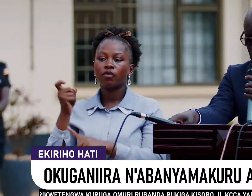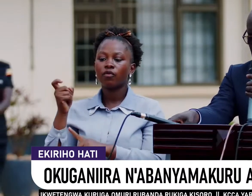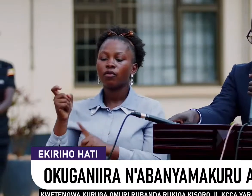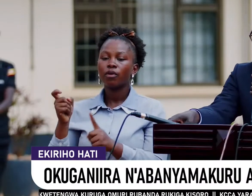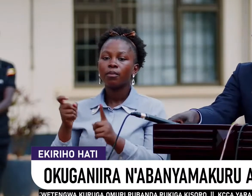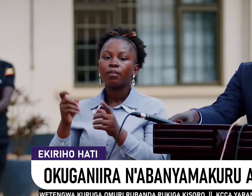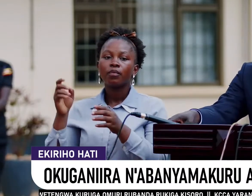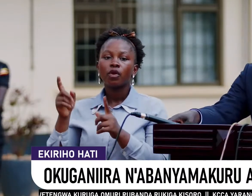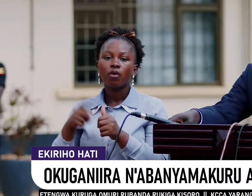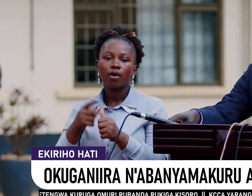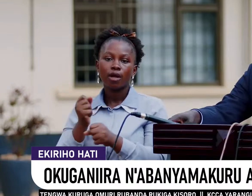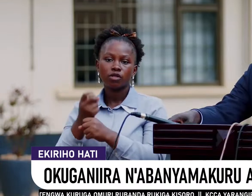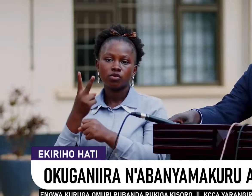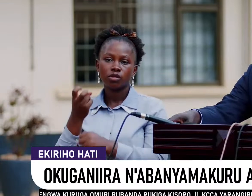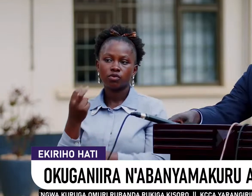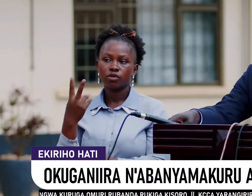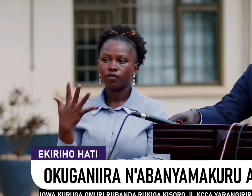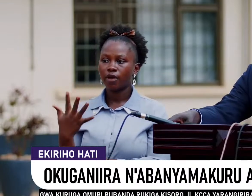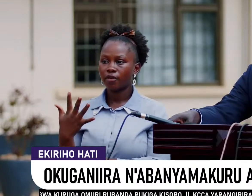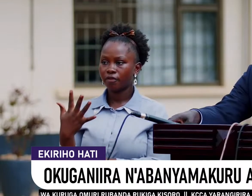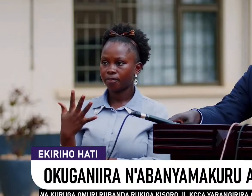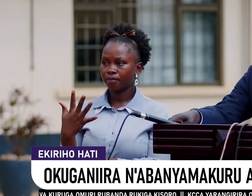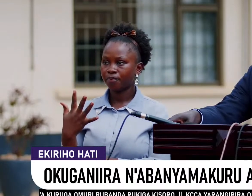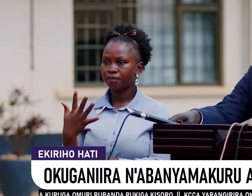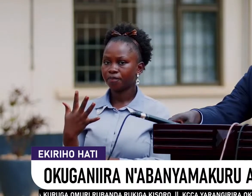August, 2025.